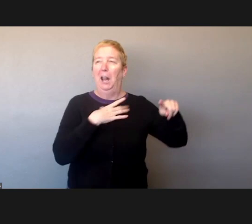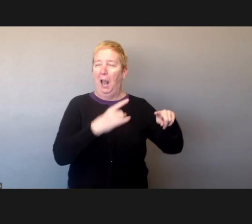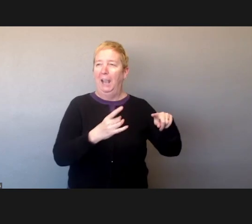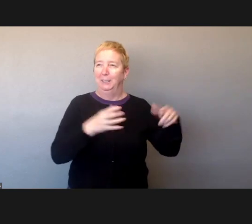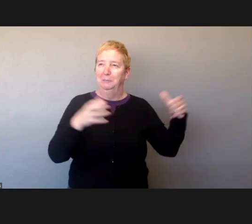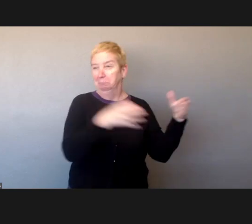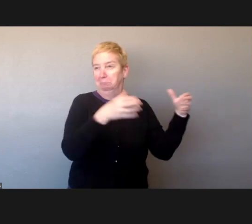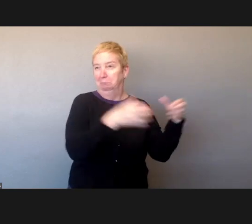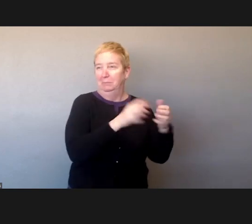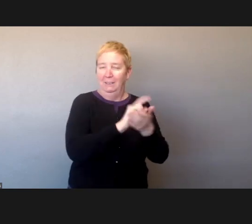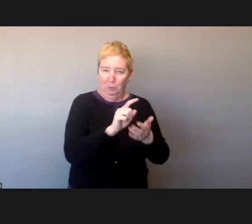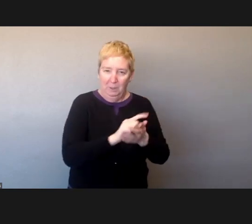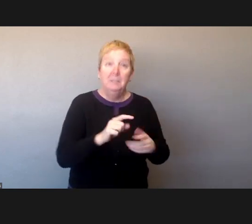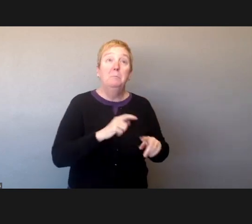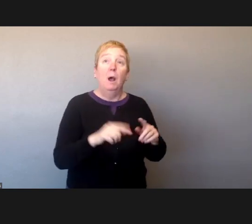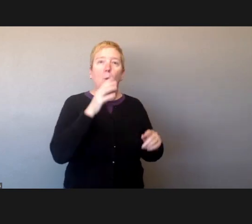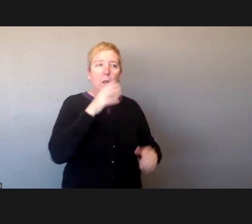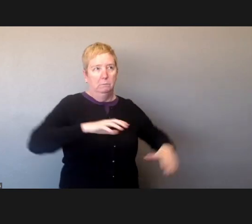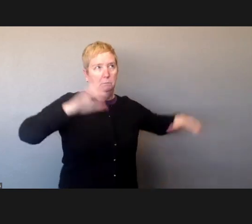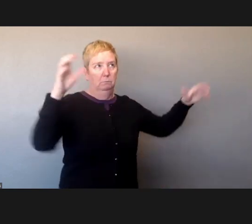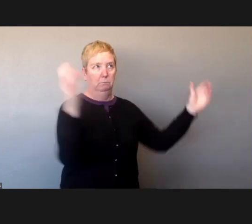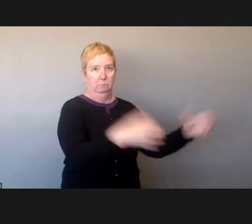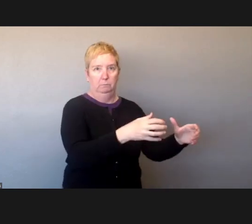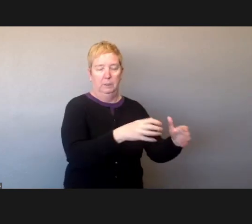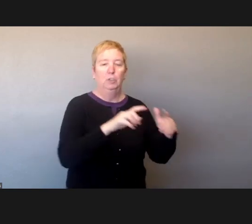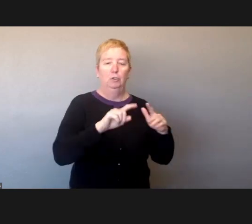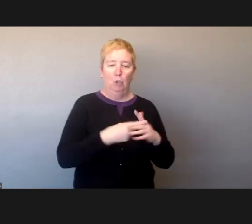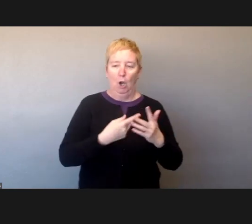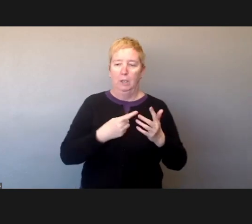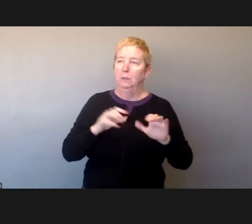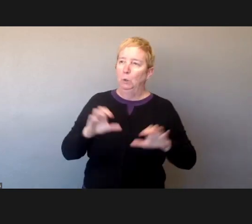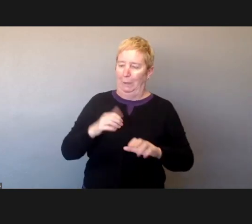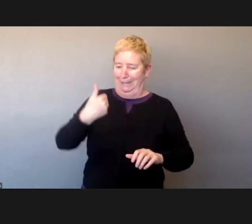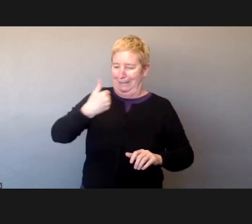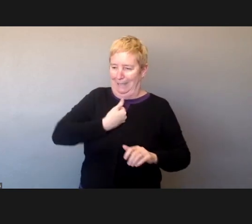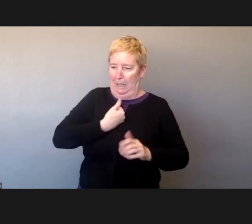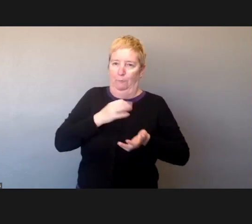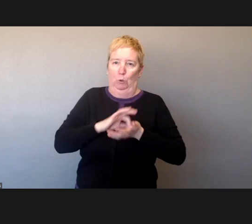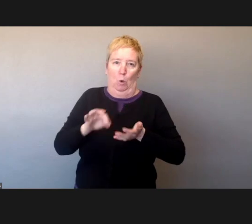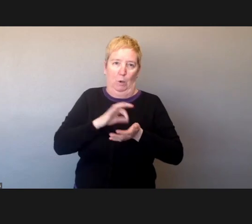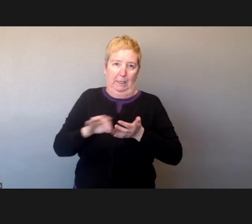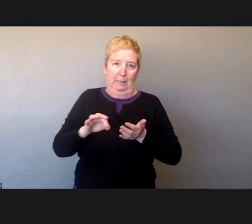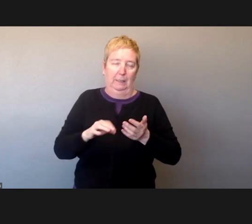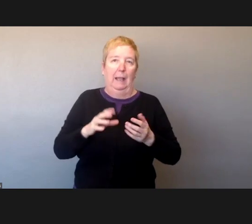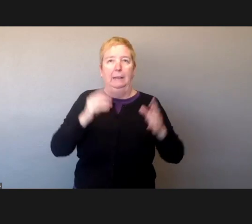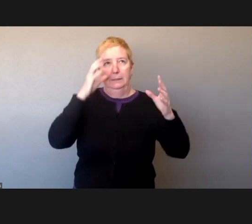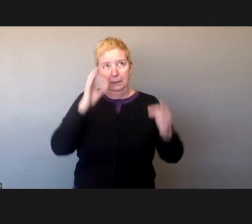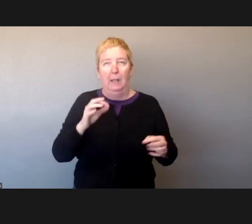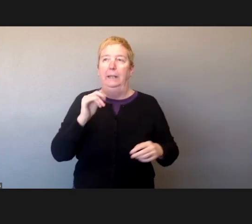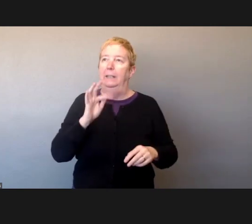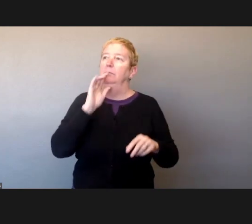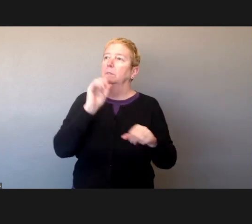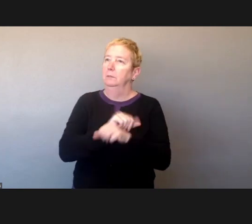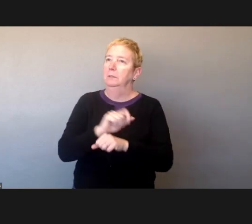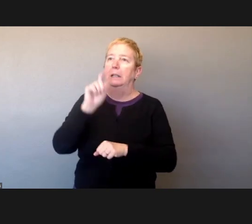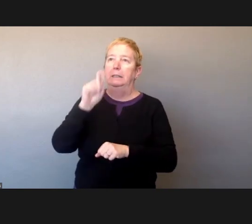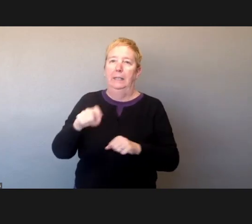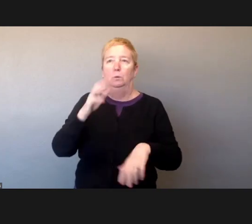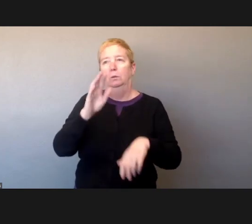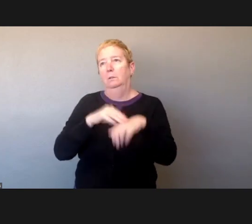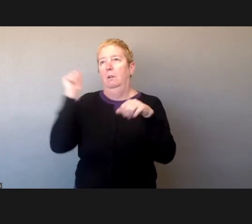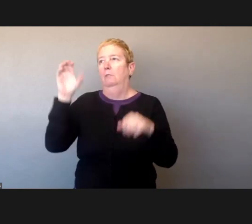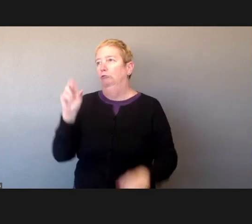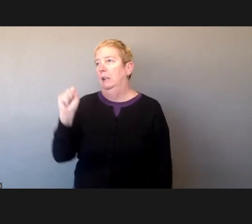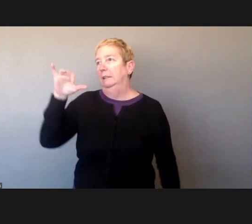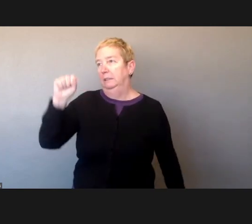now, and start doing the self-scoring that will follow. So we'll be watching that very closely as time comes on. The other thing